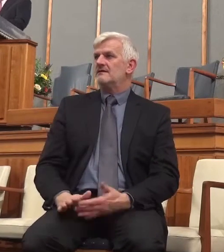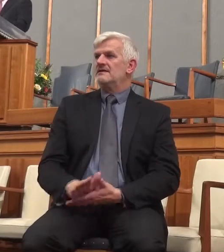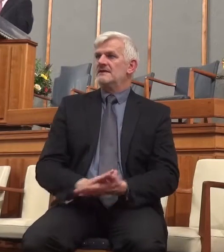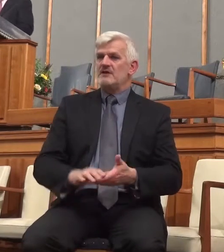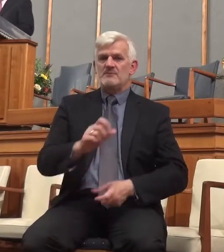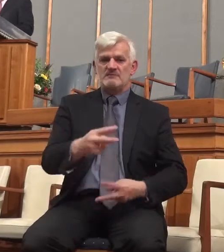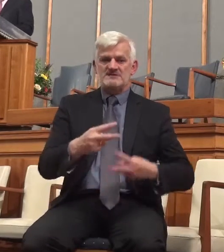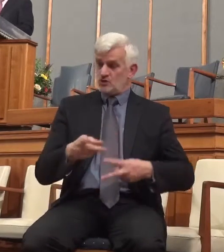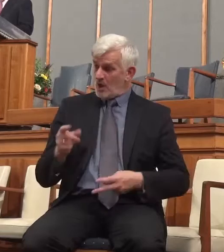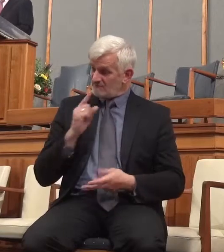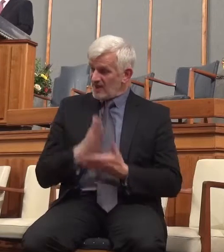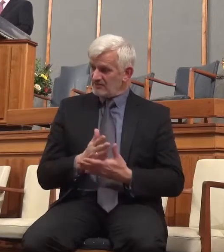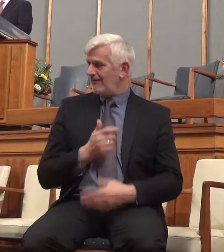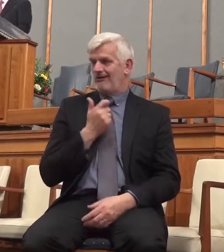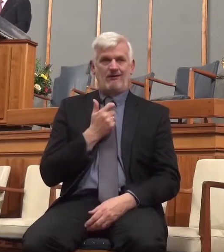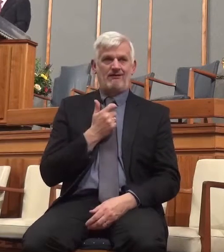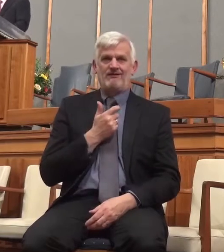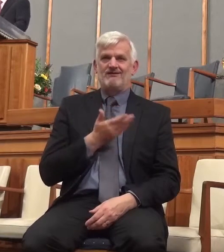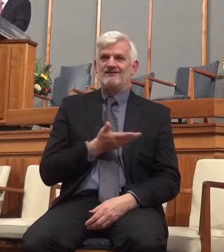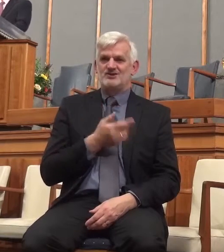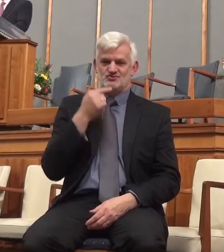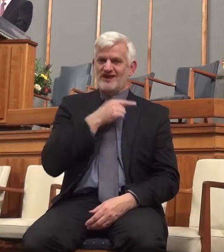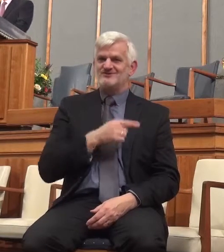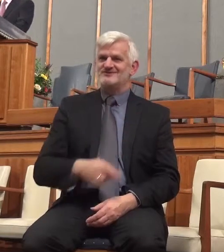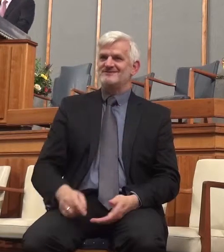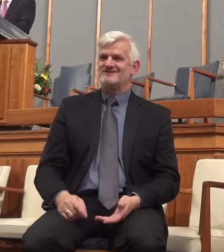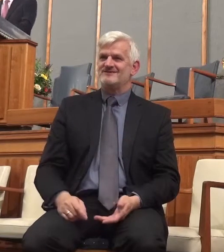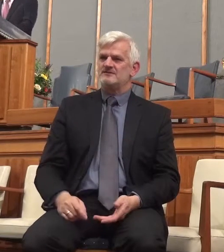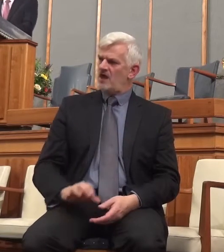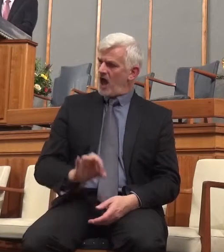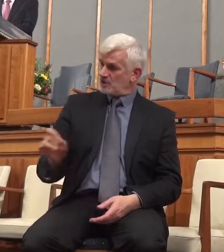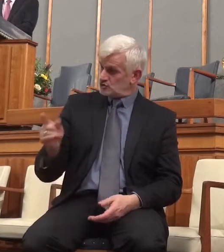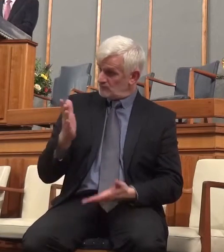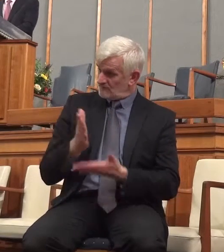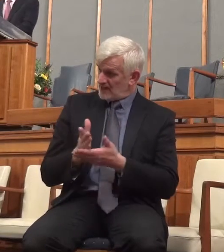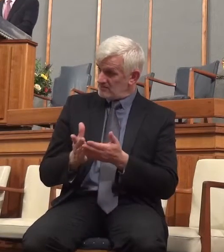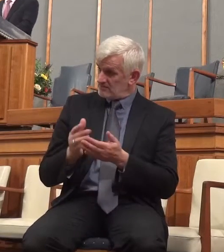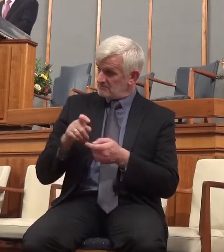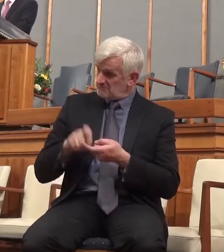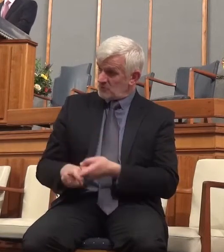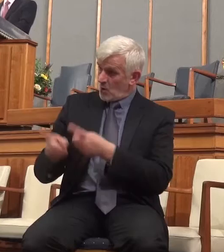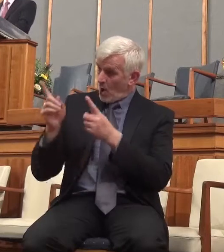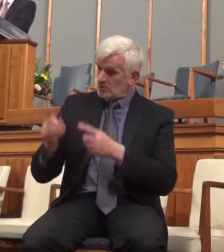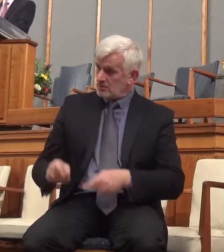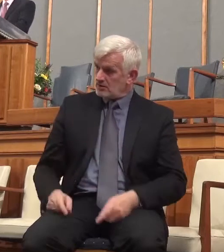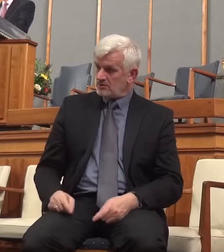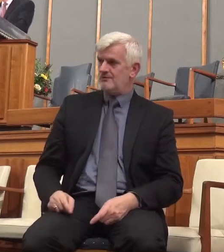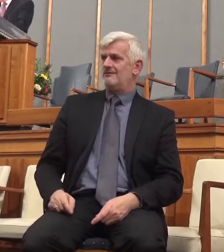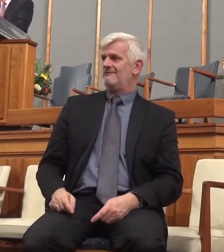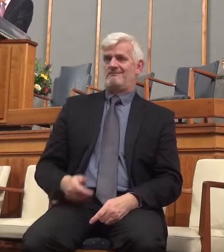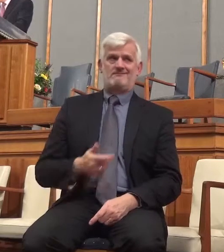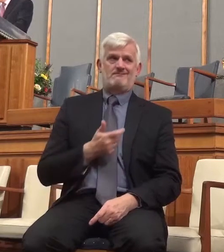Such a strange thing. You have faith? You have faith in God? Strikes people as